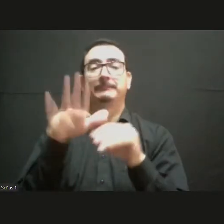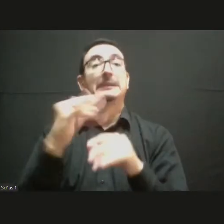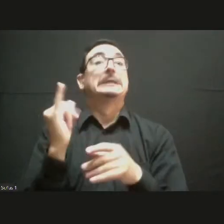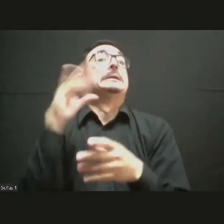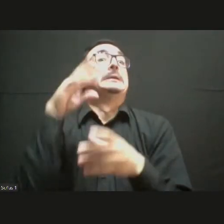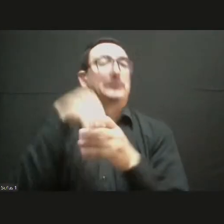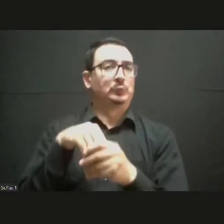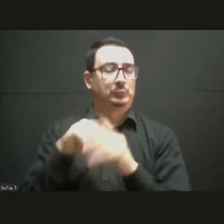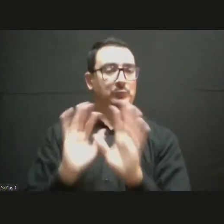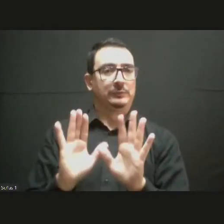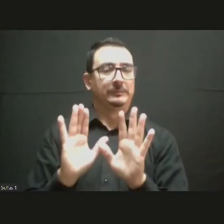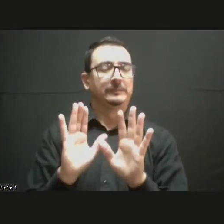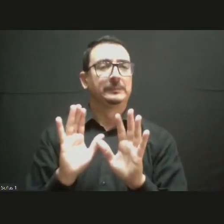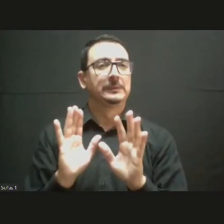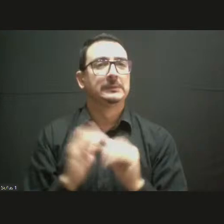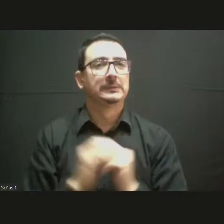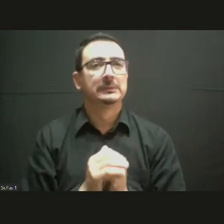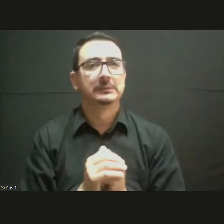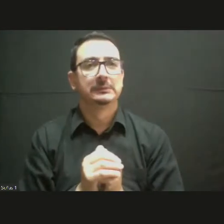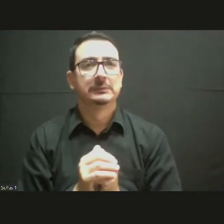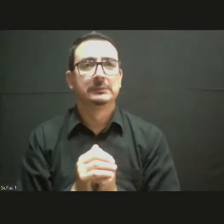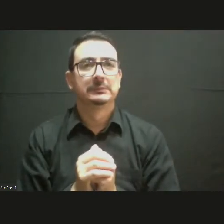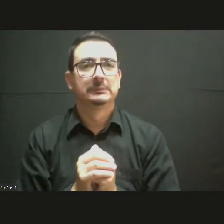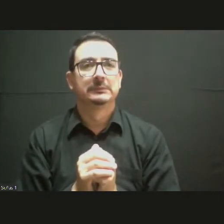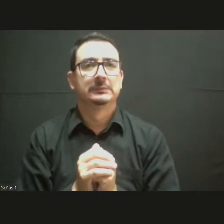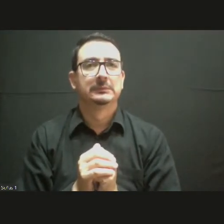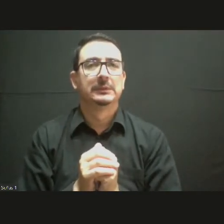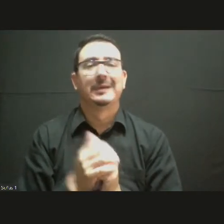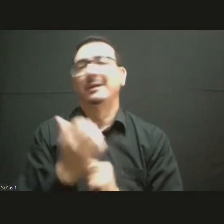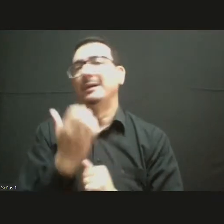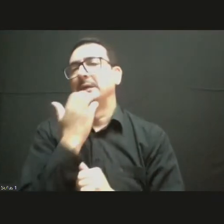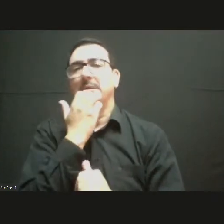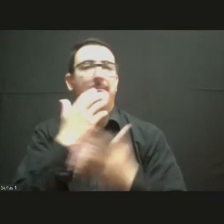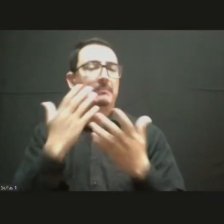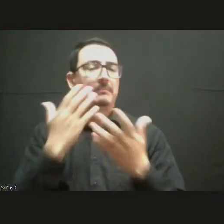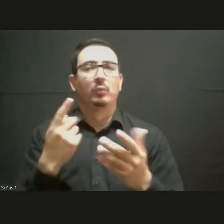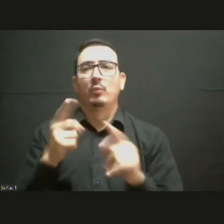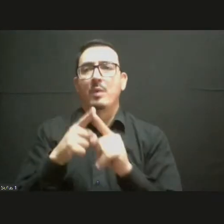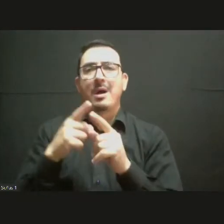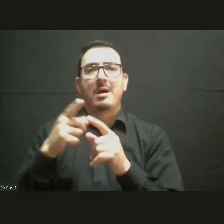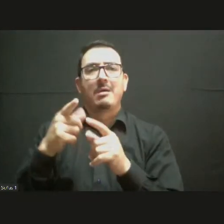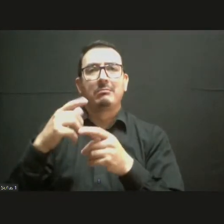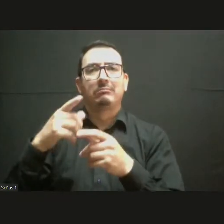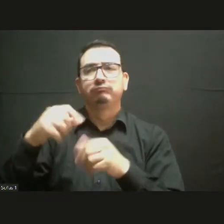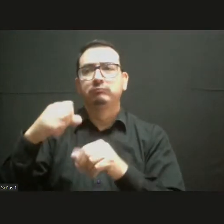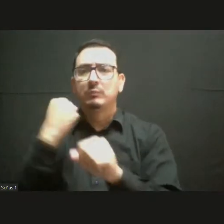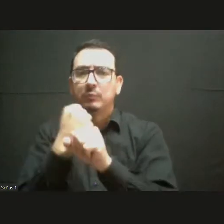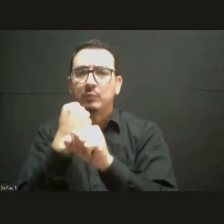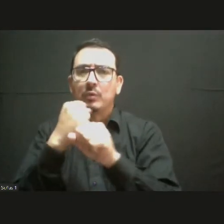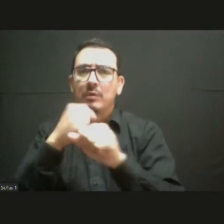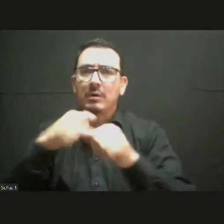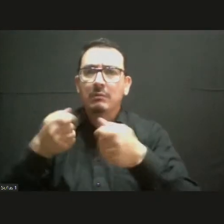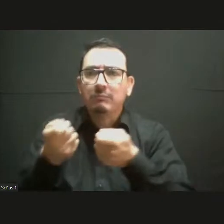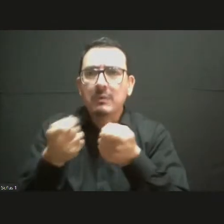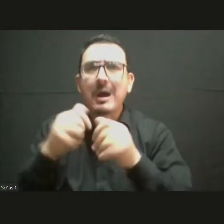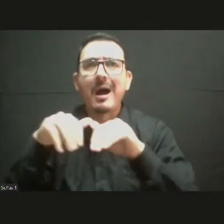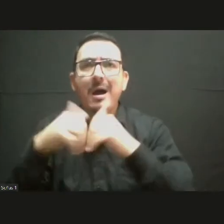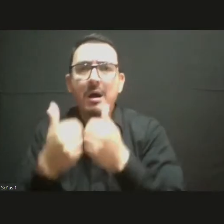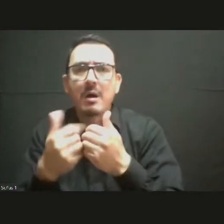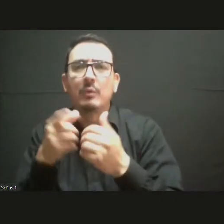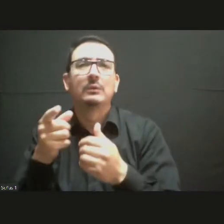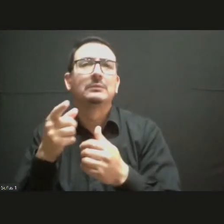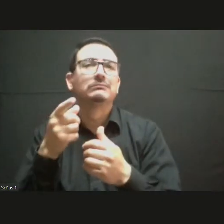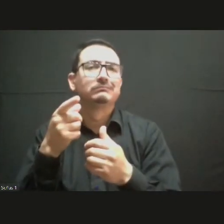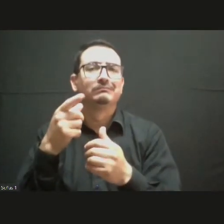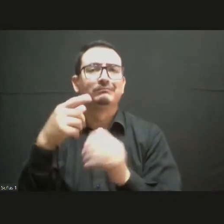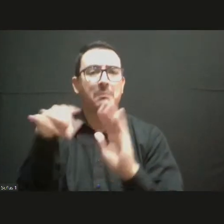implement a personalized action plan for gender equality during the recovery from COVID-19. The project is supported by